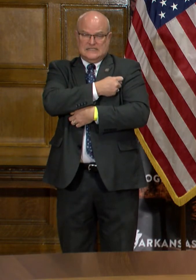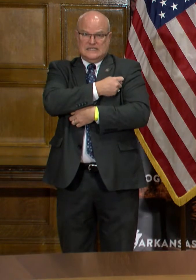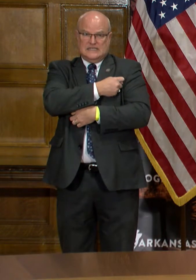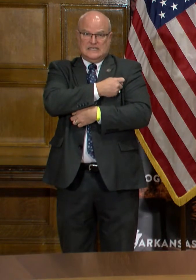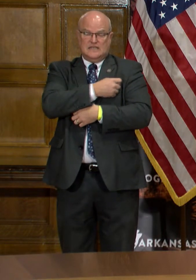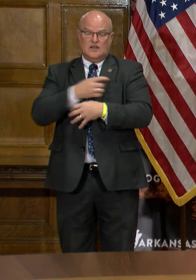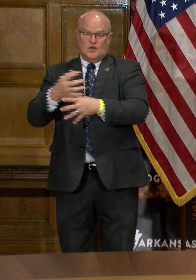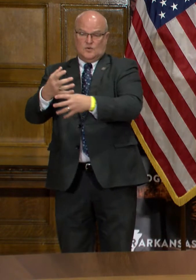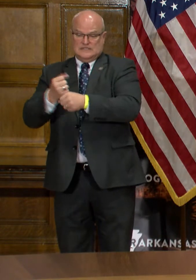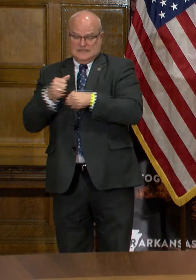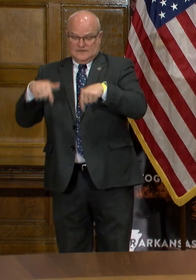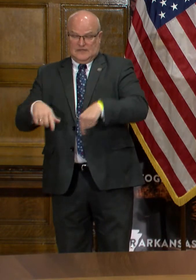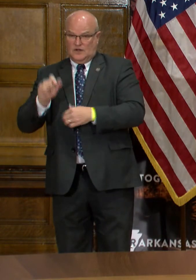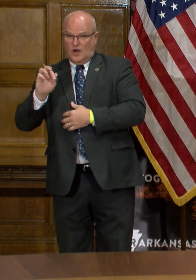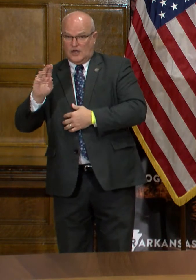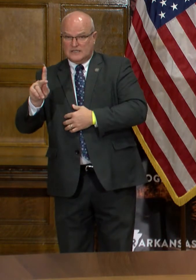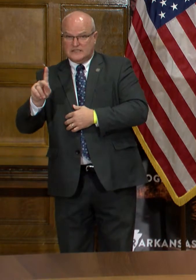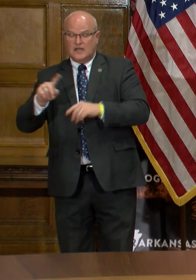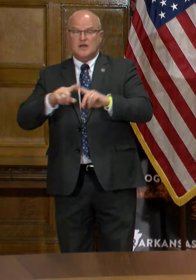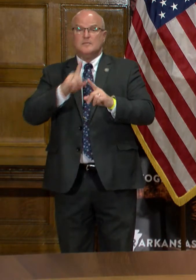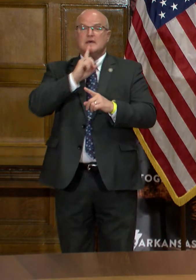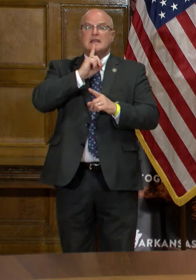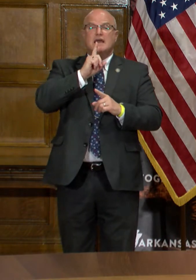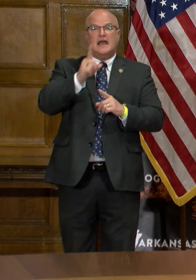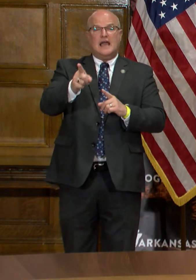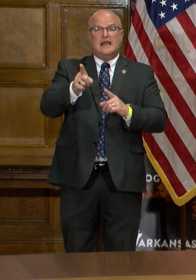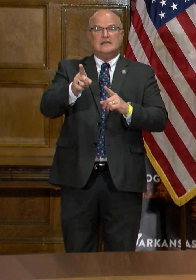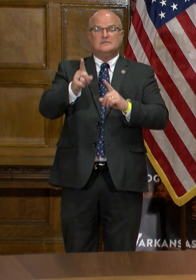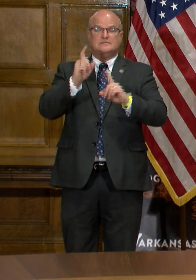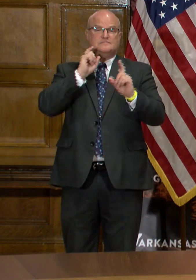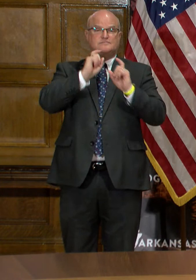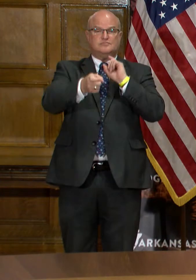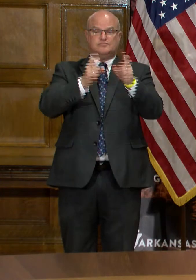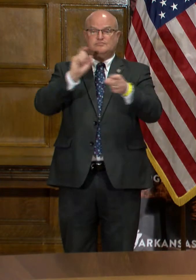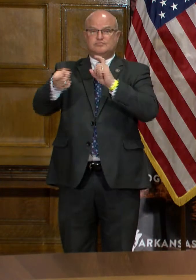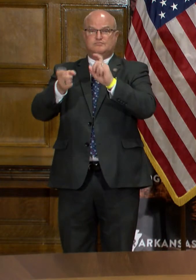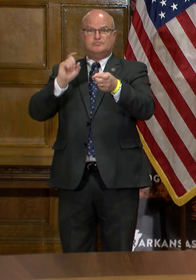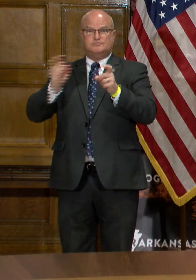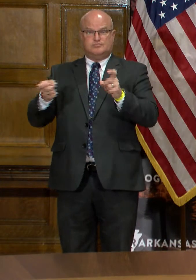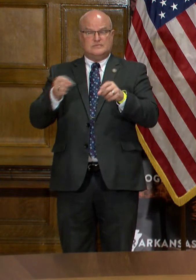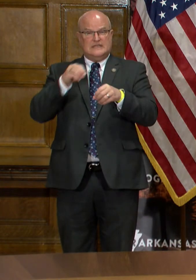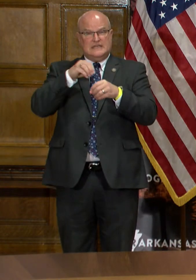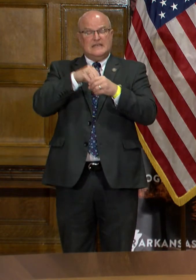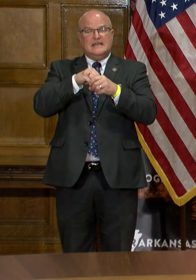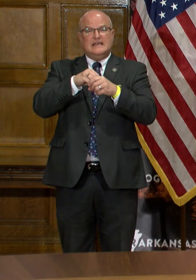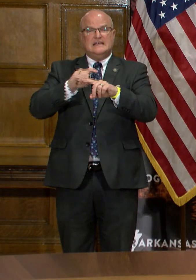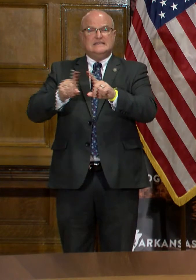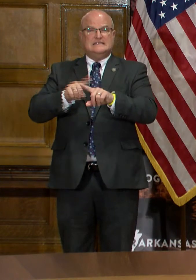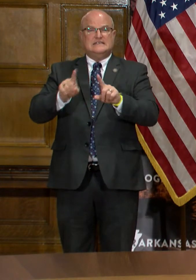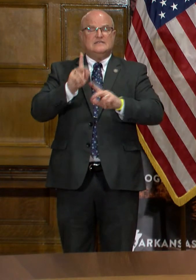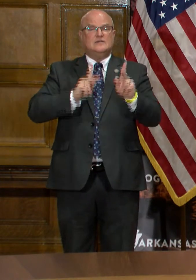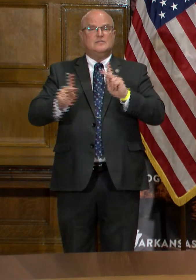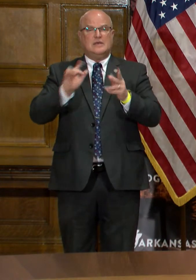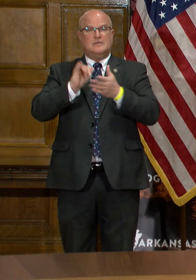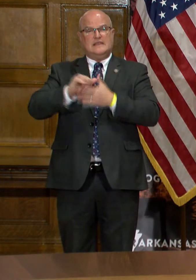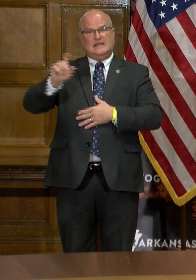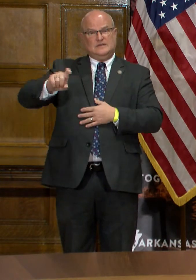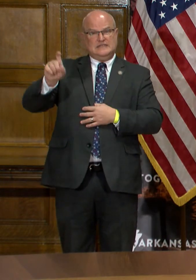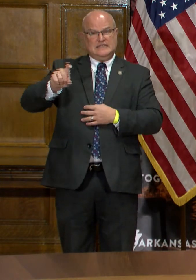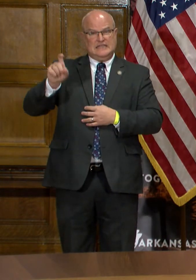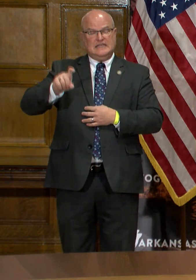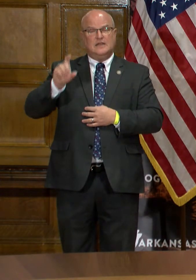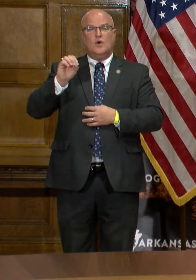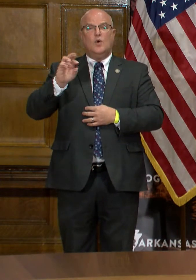not only received in Arkansas, but actually administered so that it is in those that are in